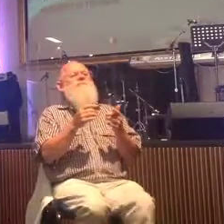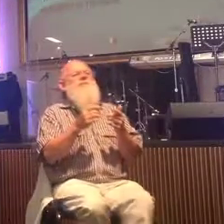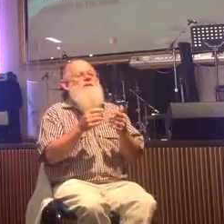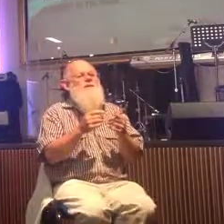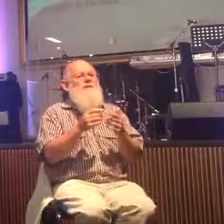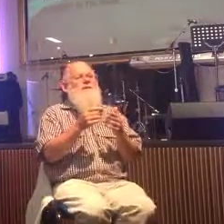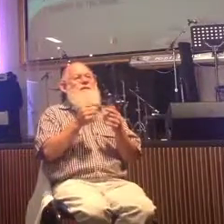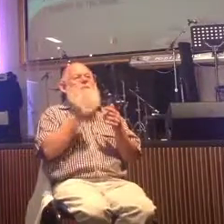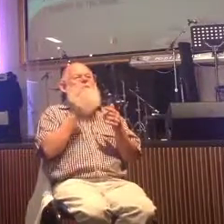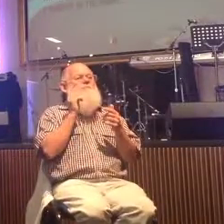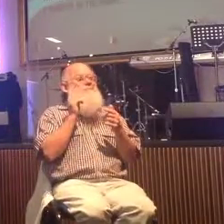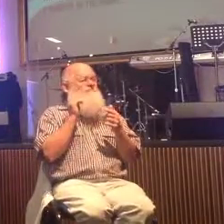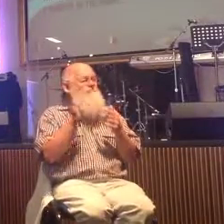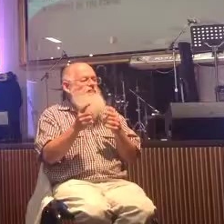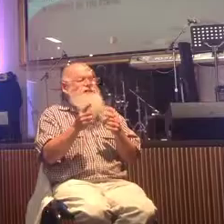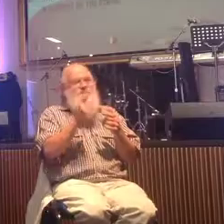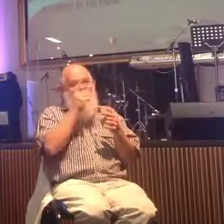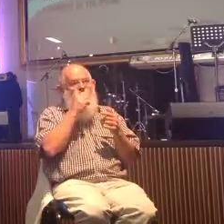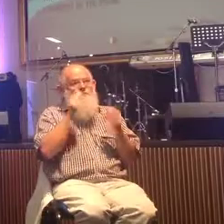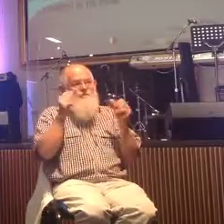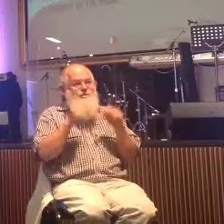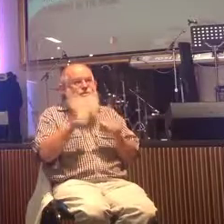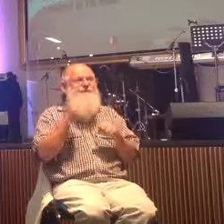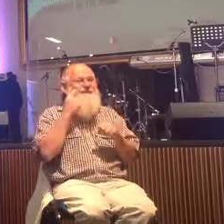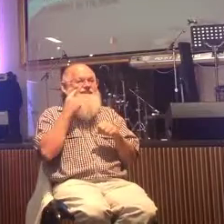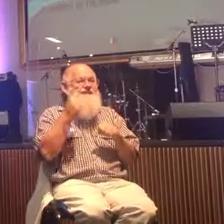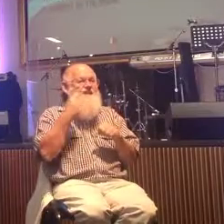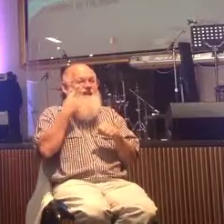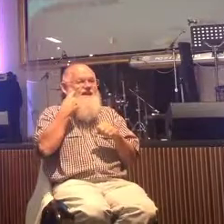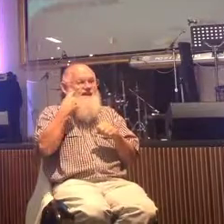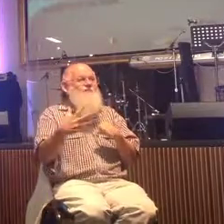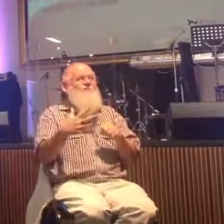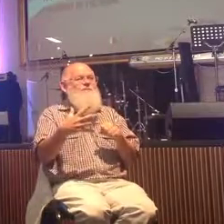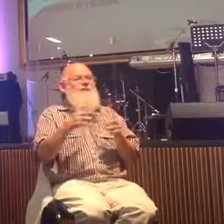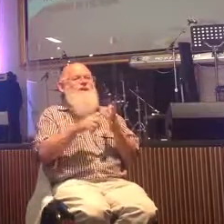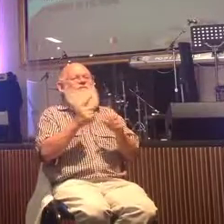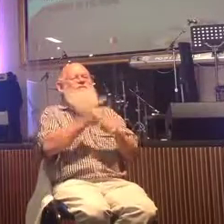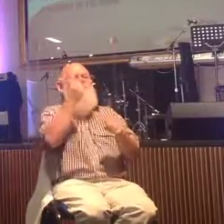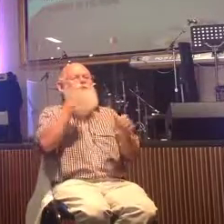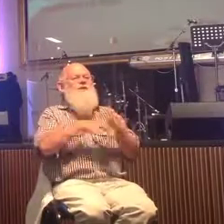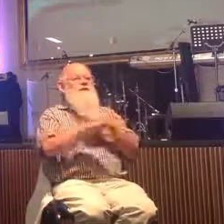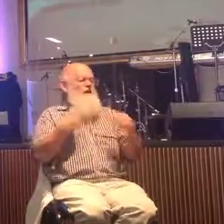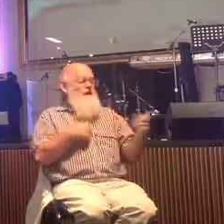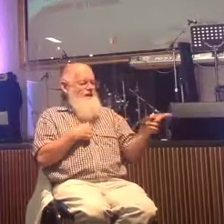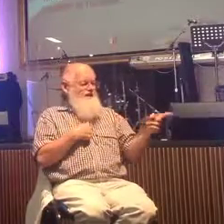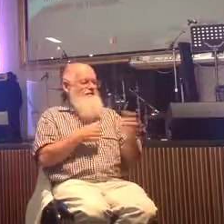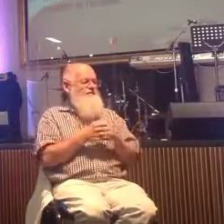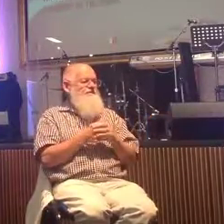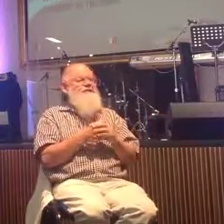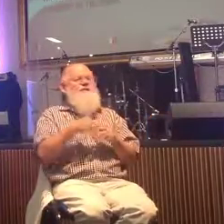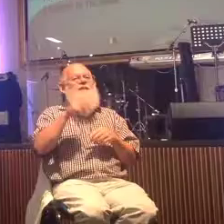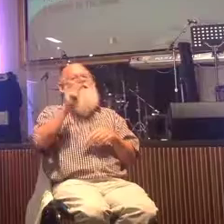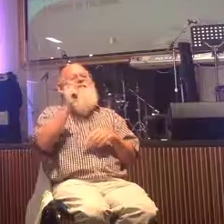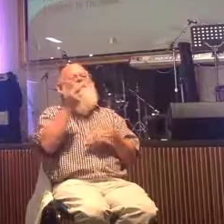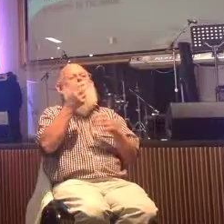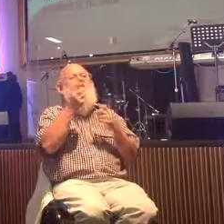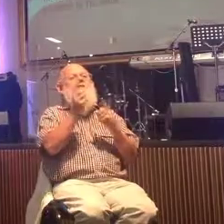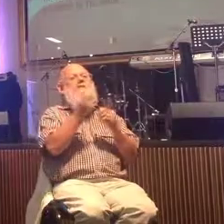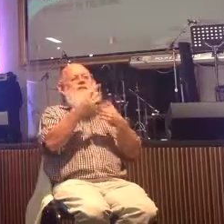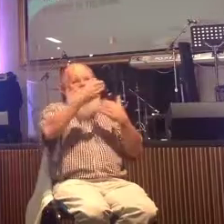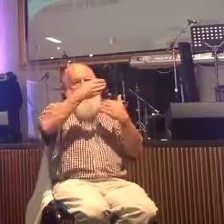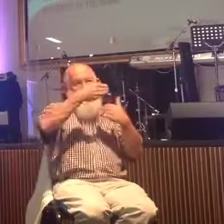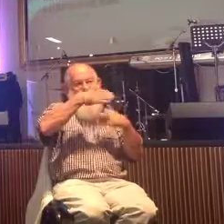the divine when they see us. The second thing that will stop or limit God's